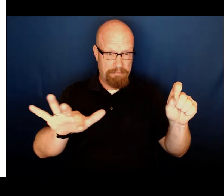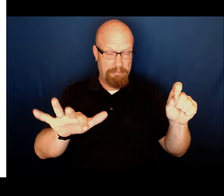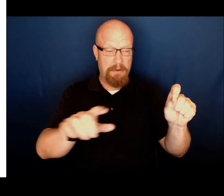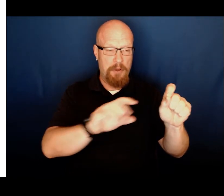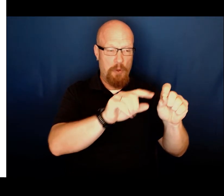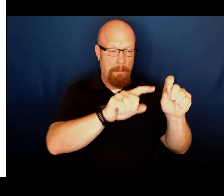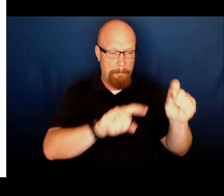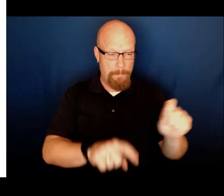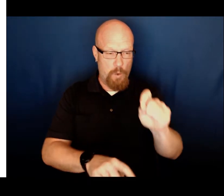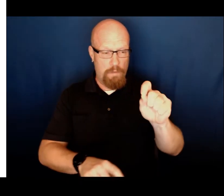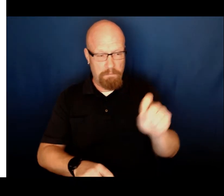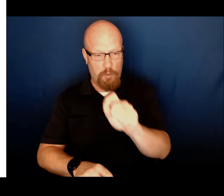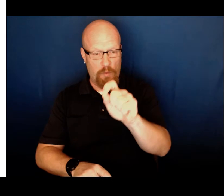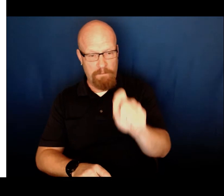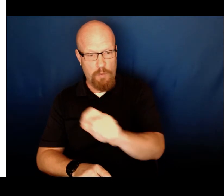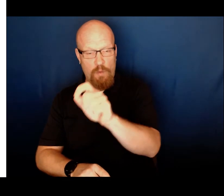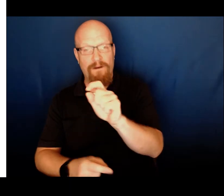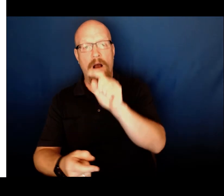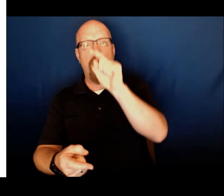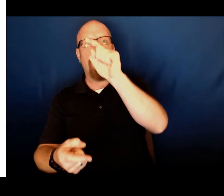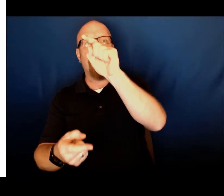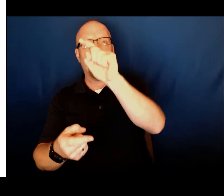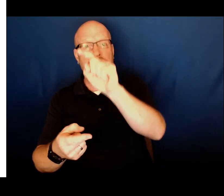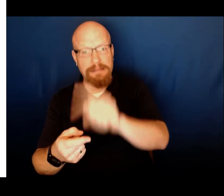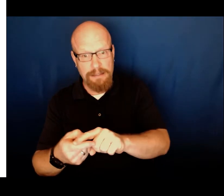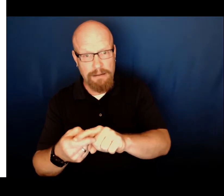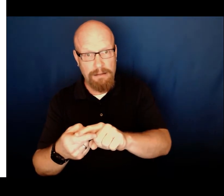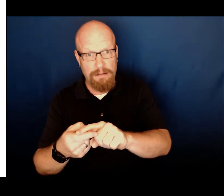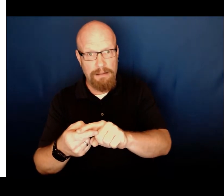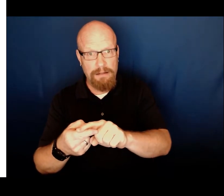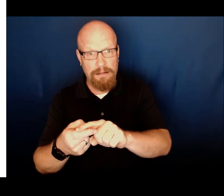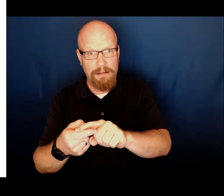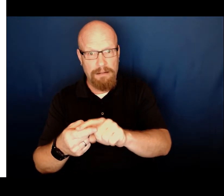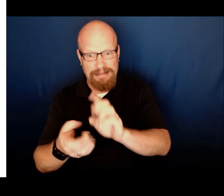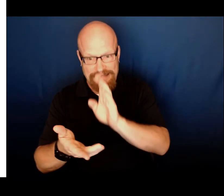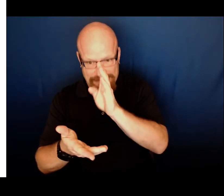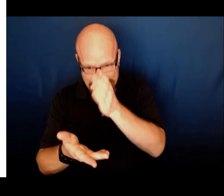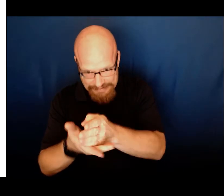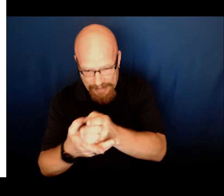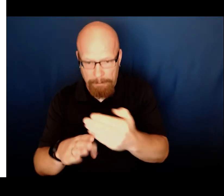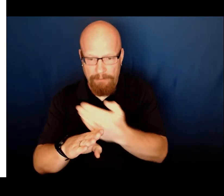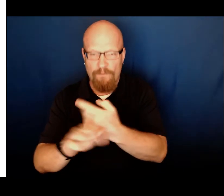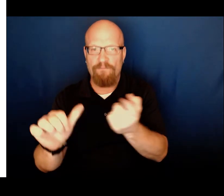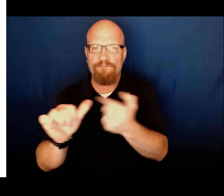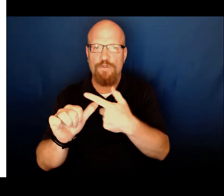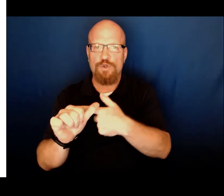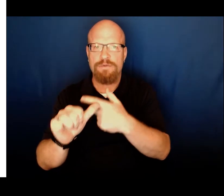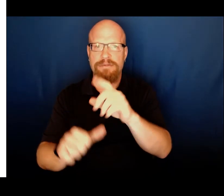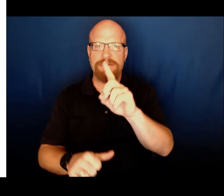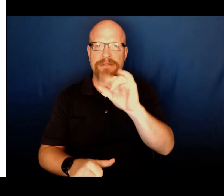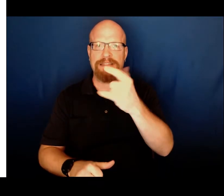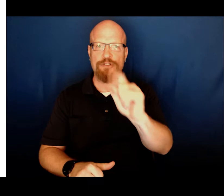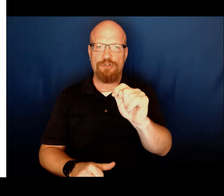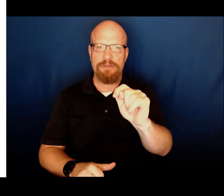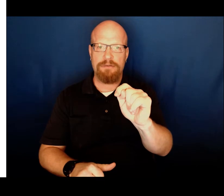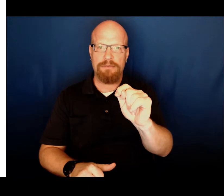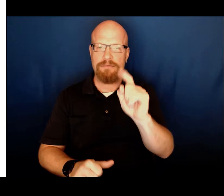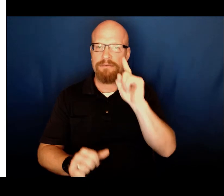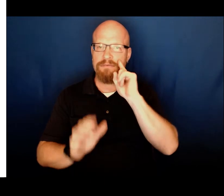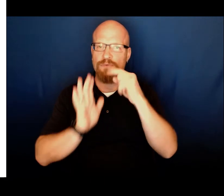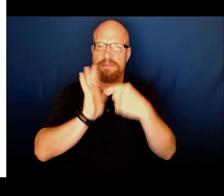moving the decimal until just before the first